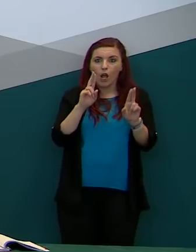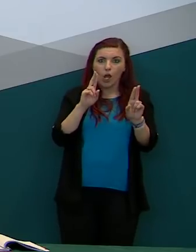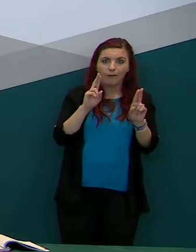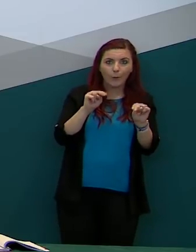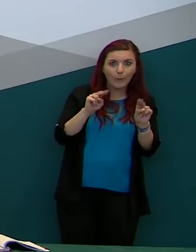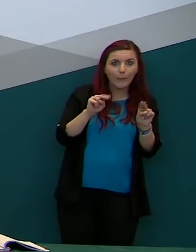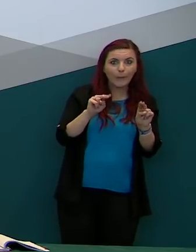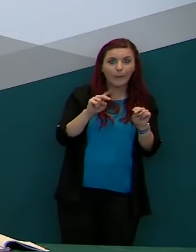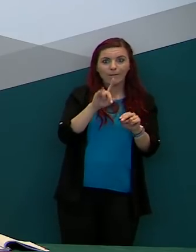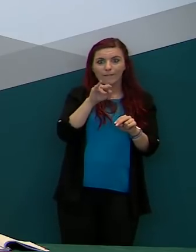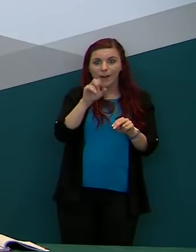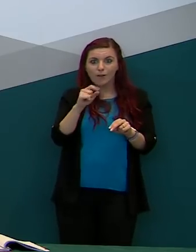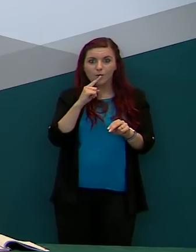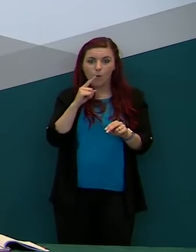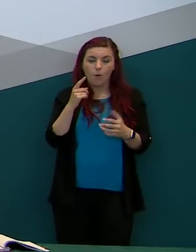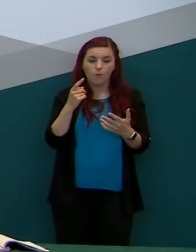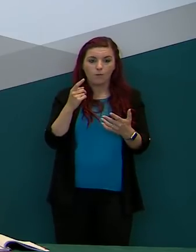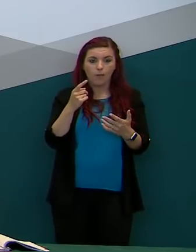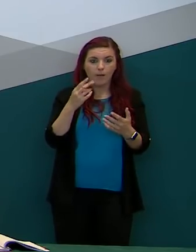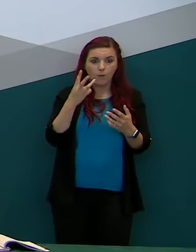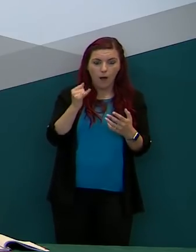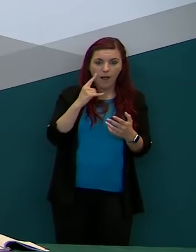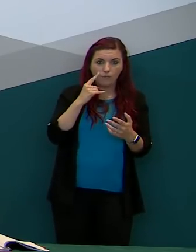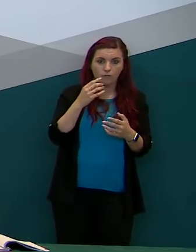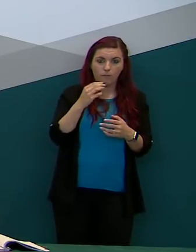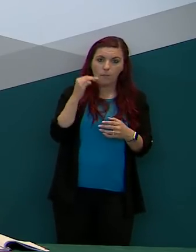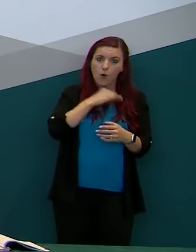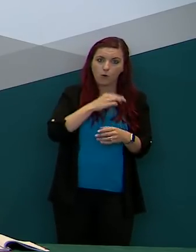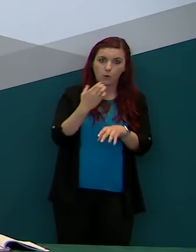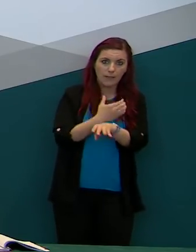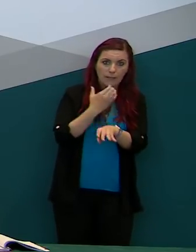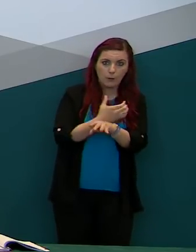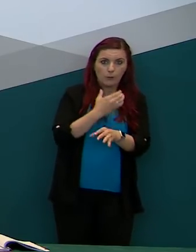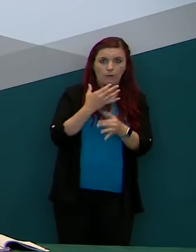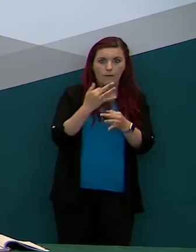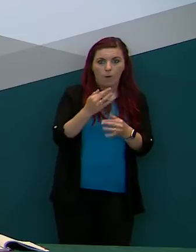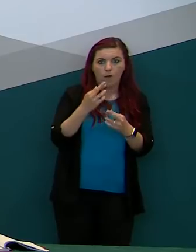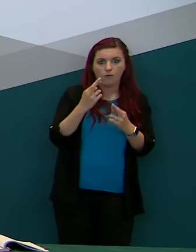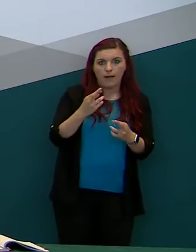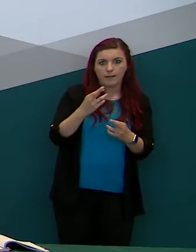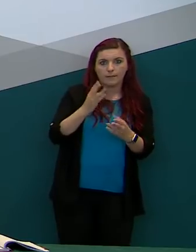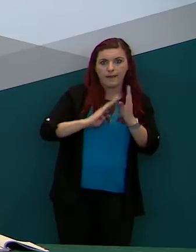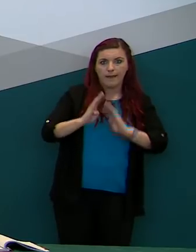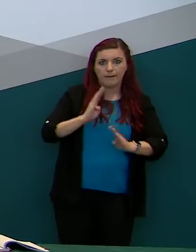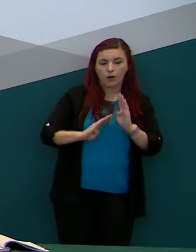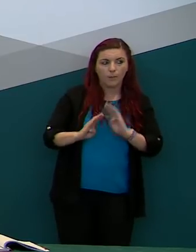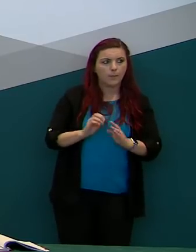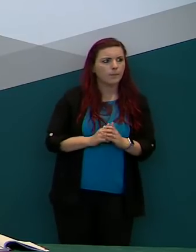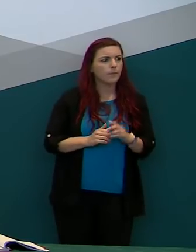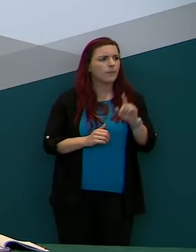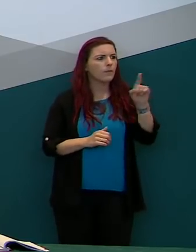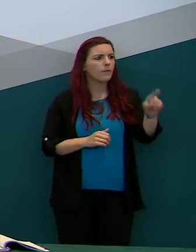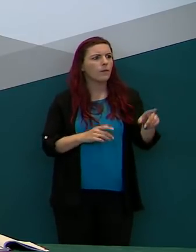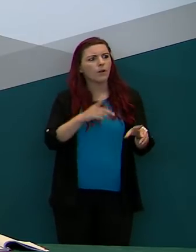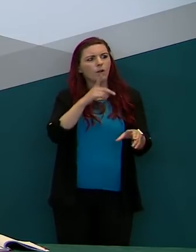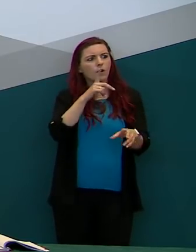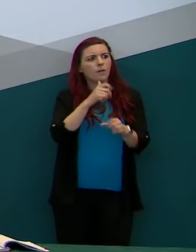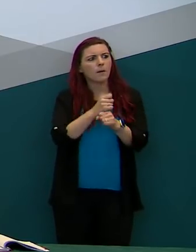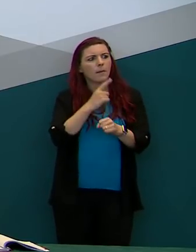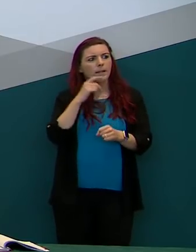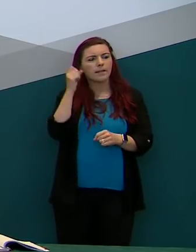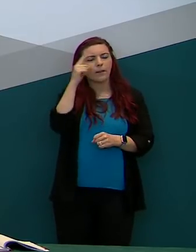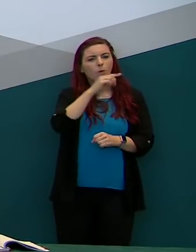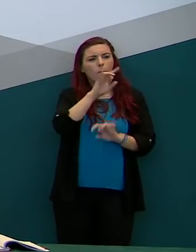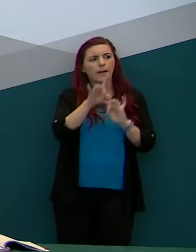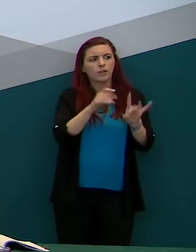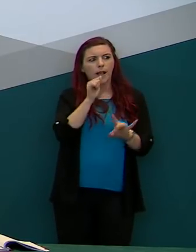as Tony has alluded to, hopefully our behaviour through the summer won't be a typical one. And just in relation to, it's a difficult one, probably hard to answer